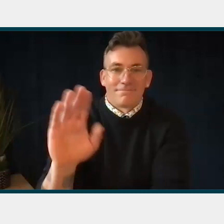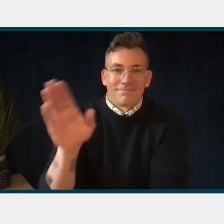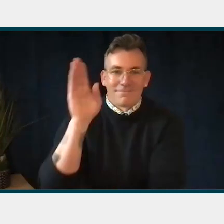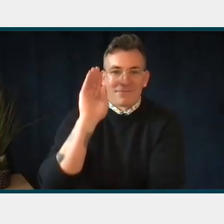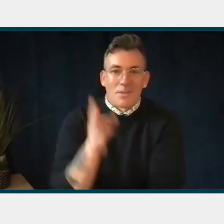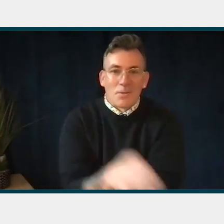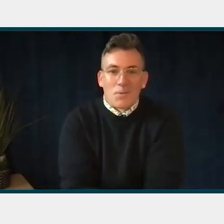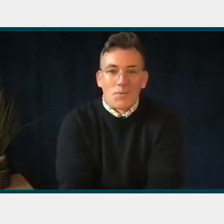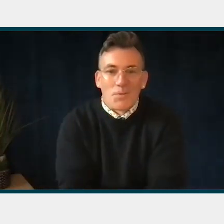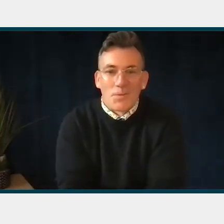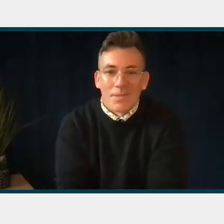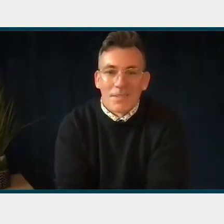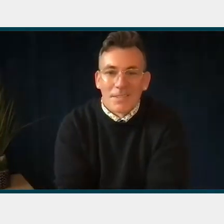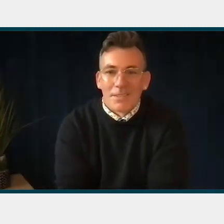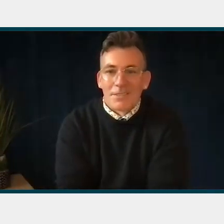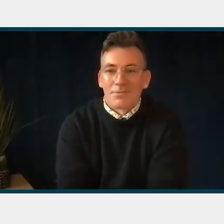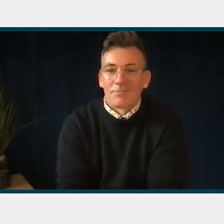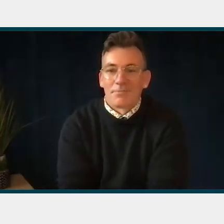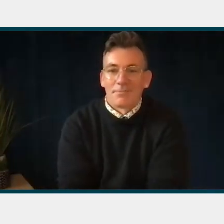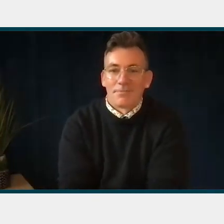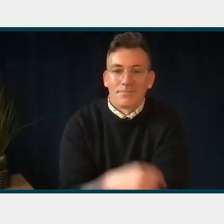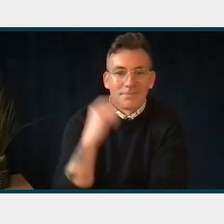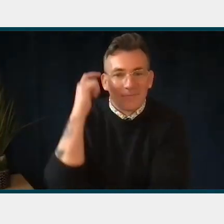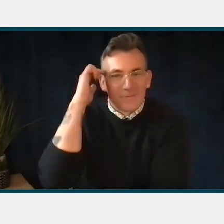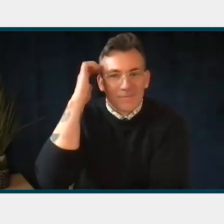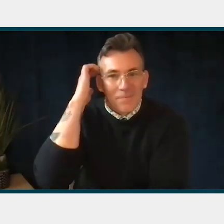How are you? Hello.